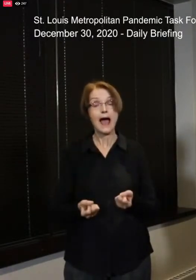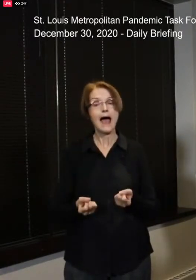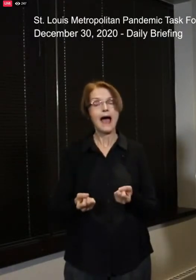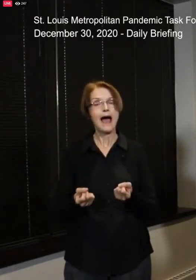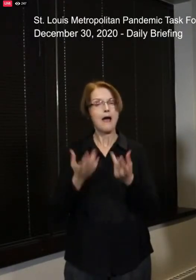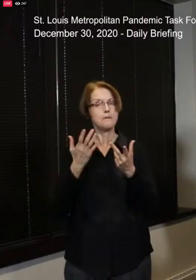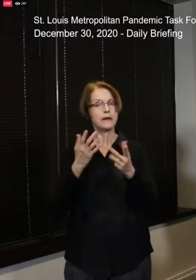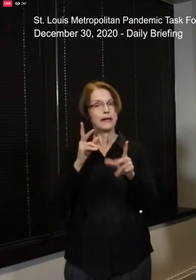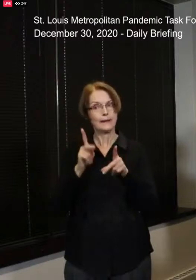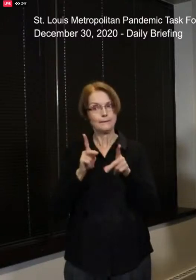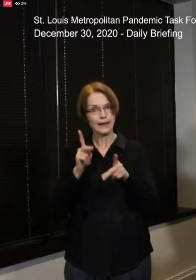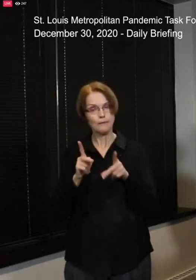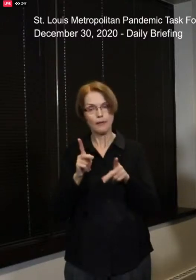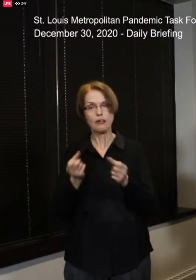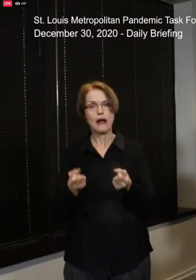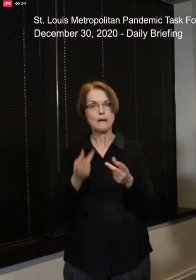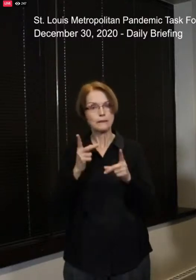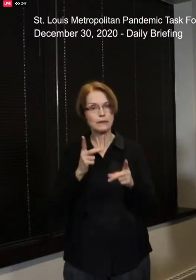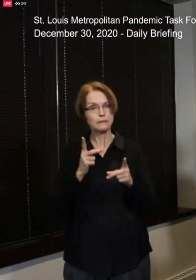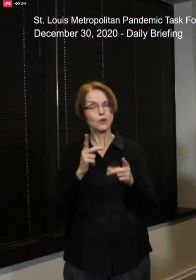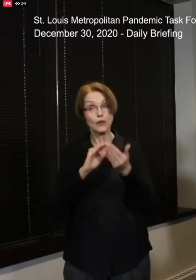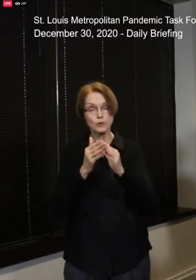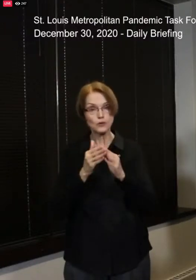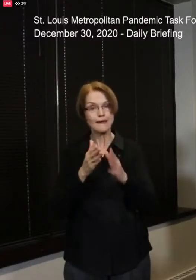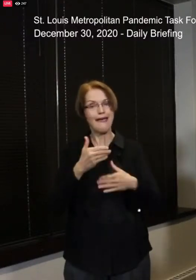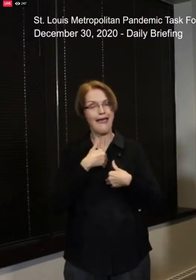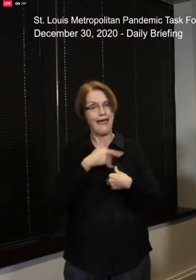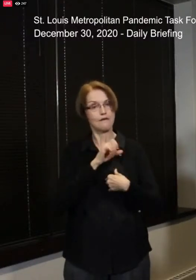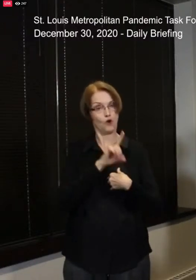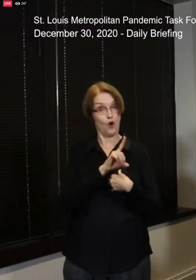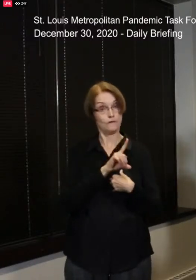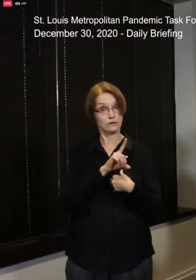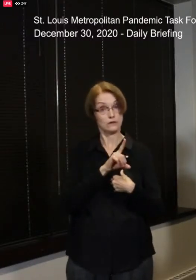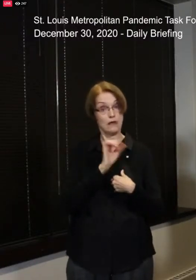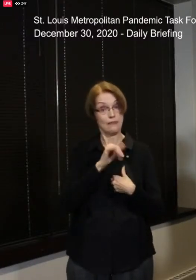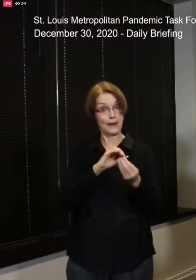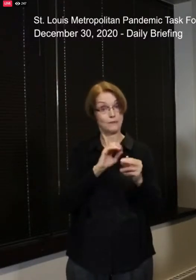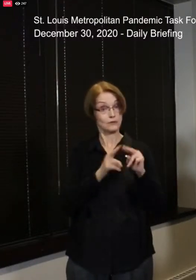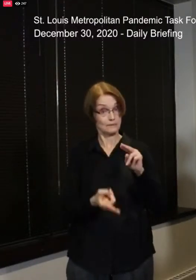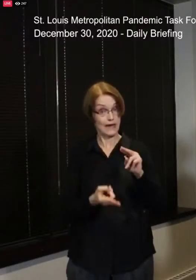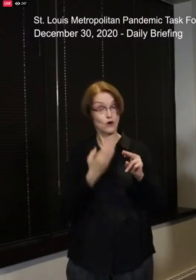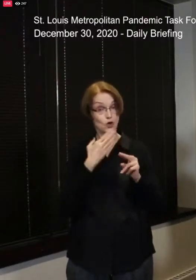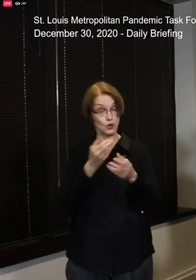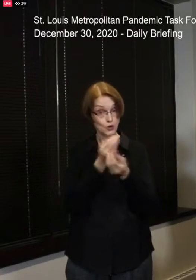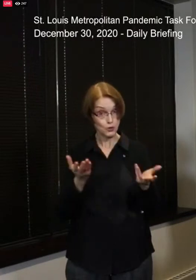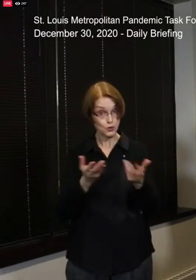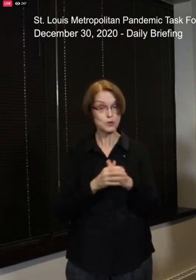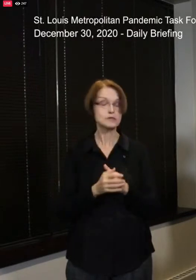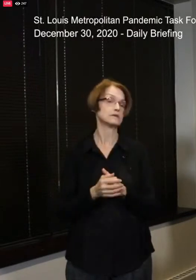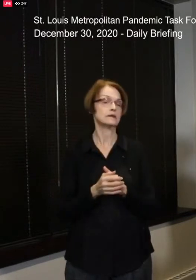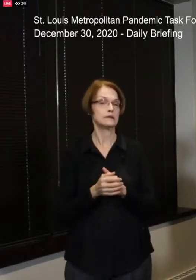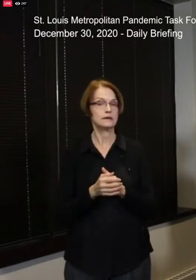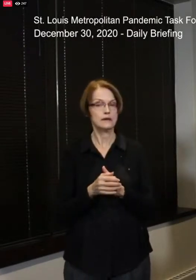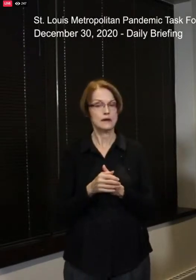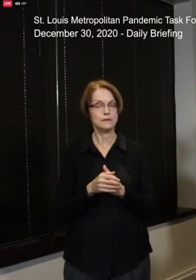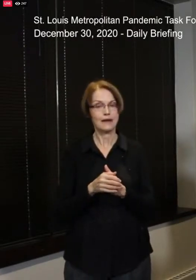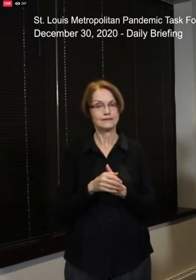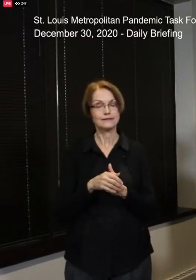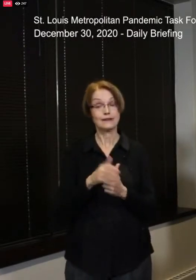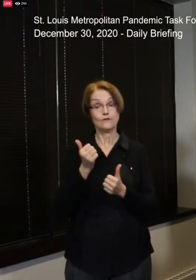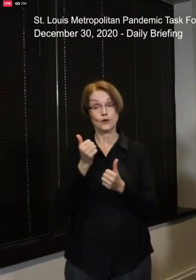is the prevalence of disease that's out in the community. It has come down some, which is good news. We're reporting around 7 per